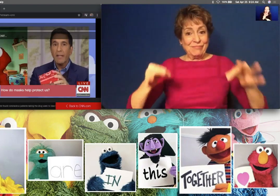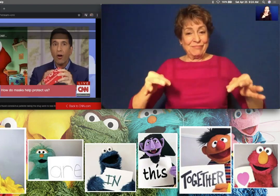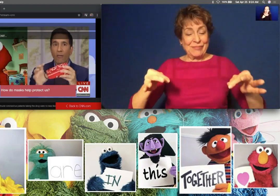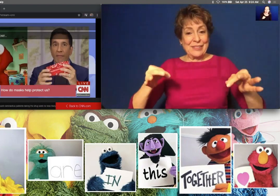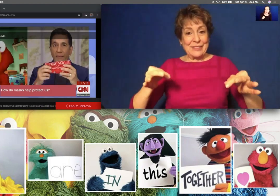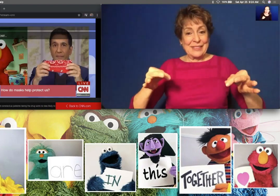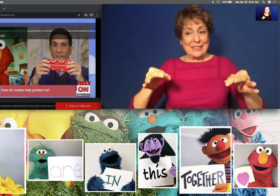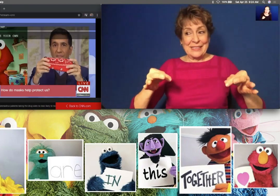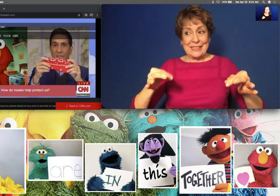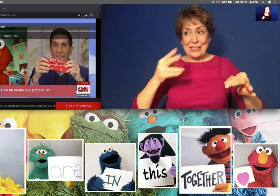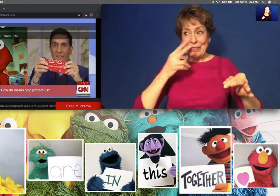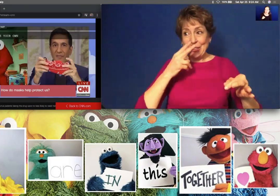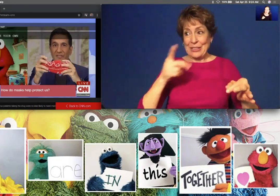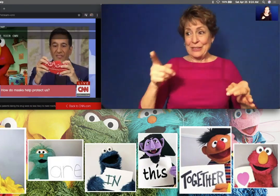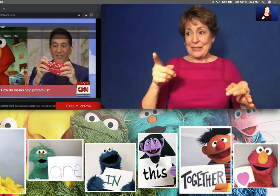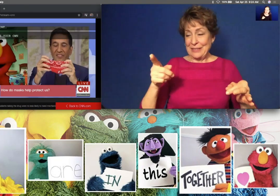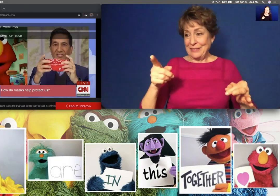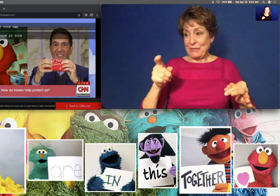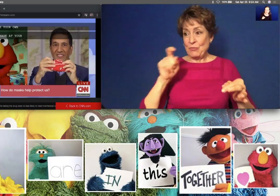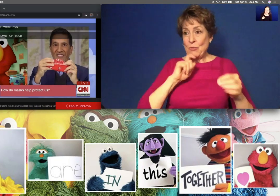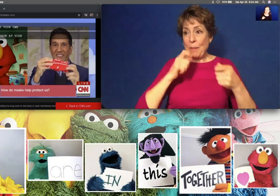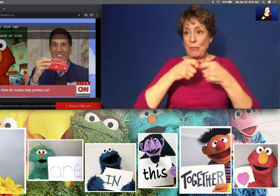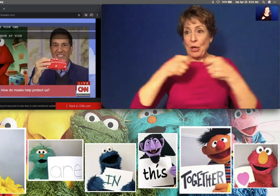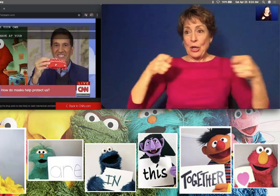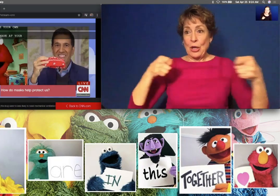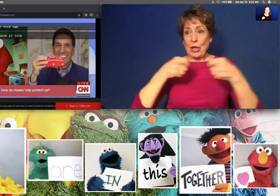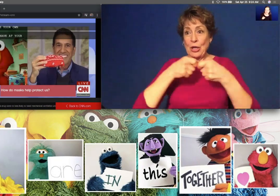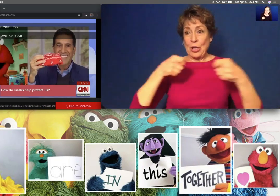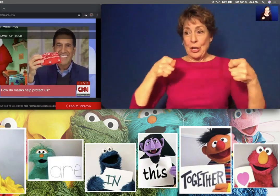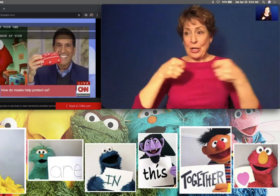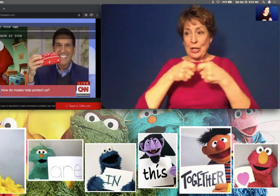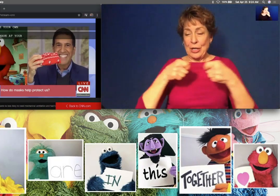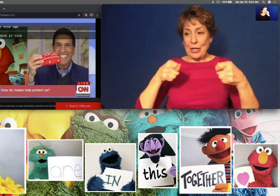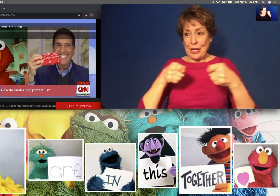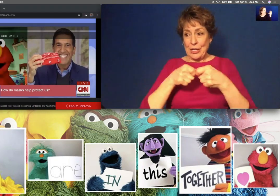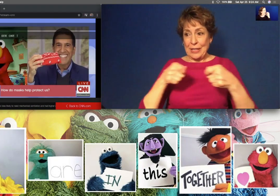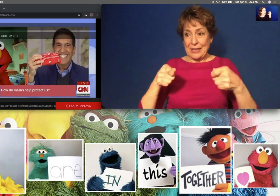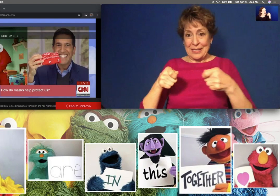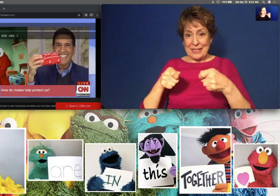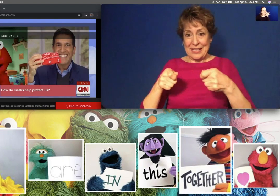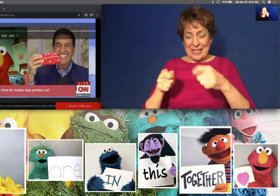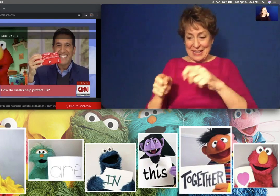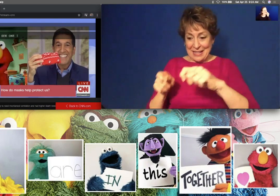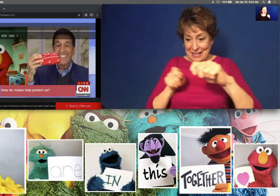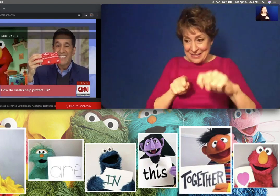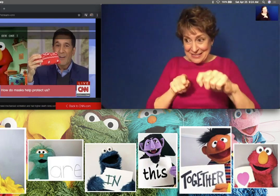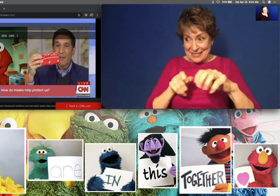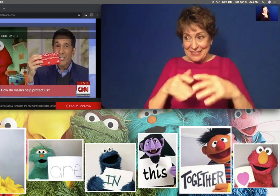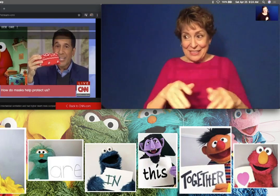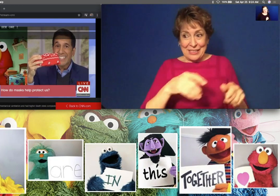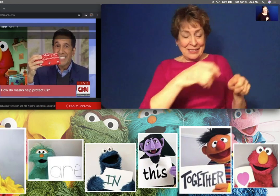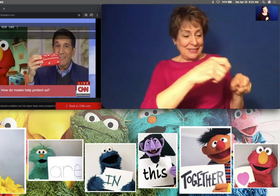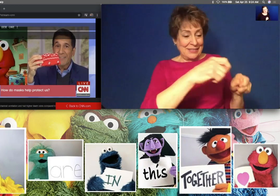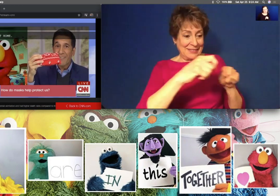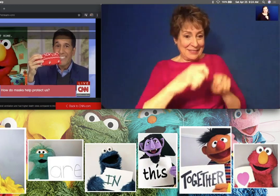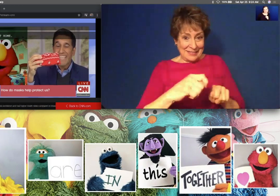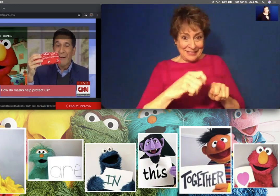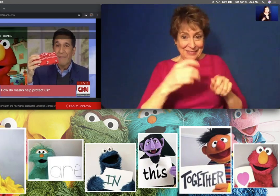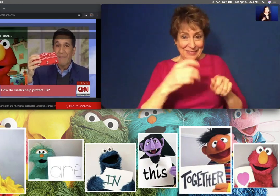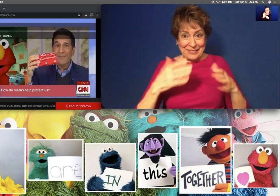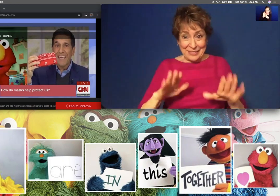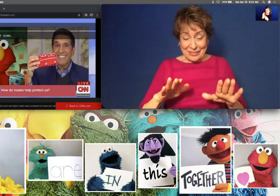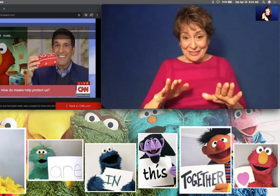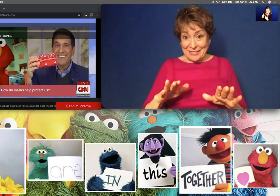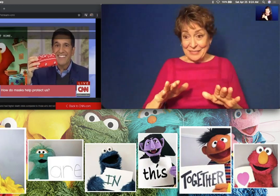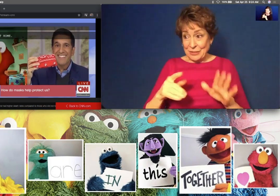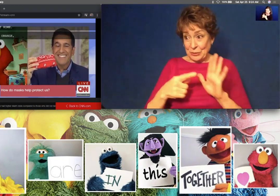just made at home. Oh, that's wonderful. Orange. Nice choice. You want me to show you the secret? You want to see how I